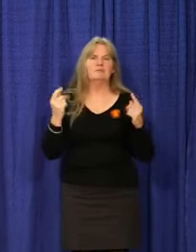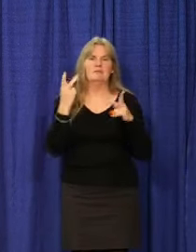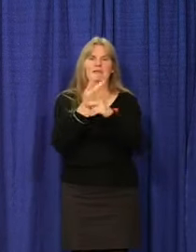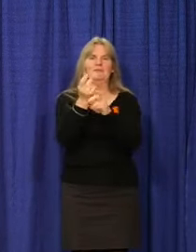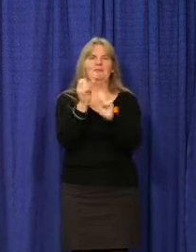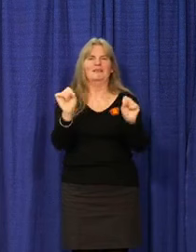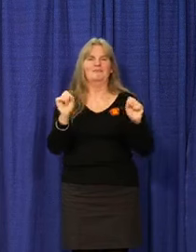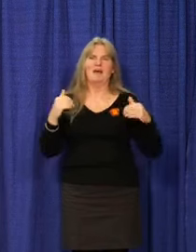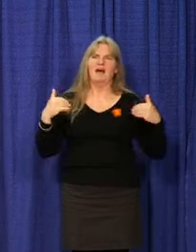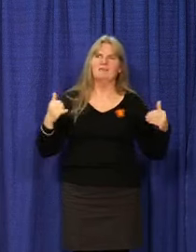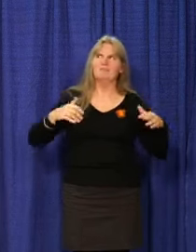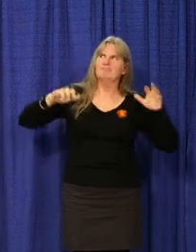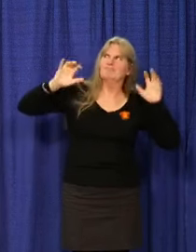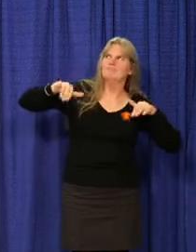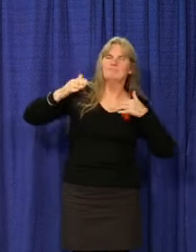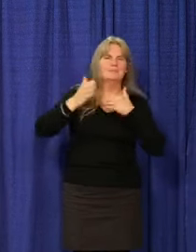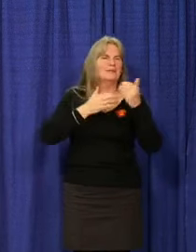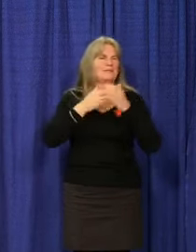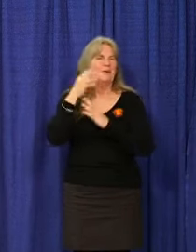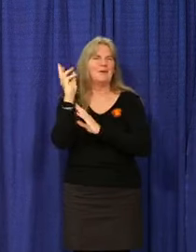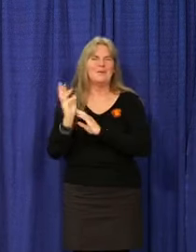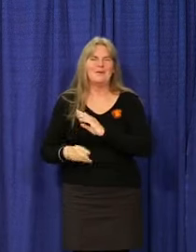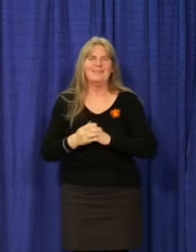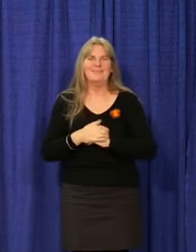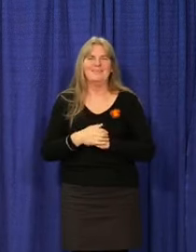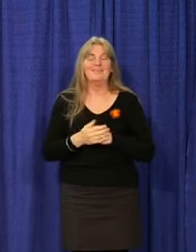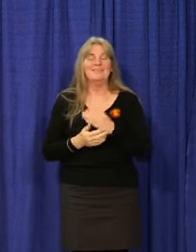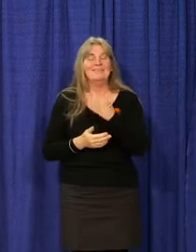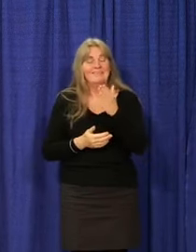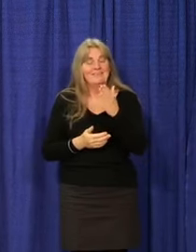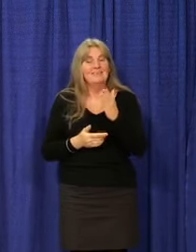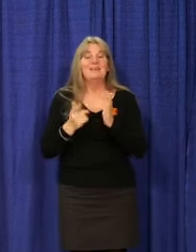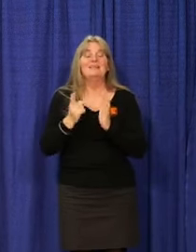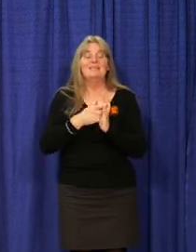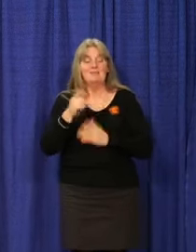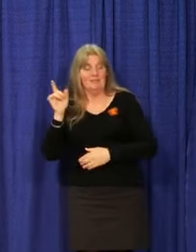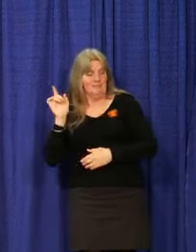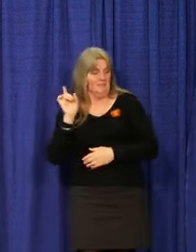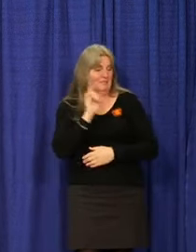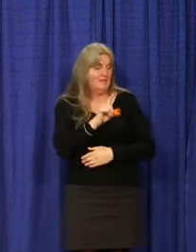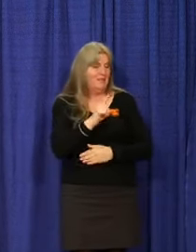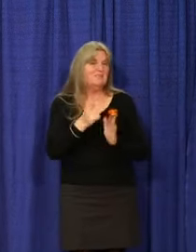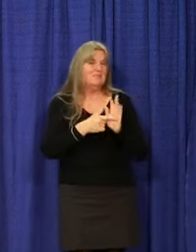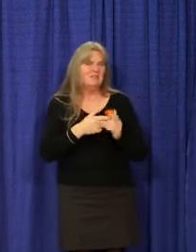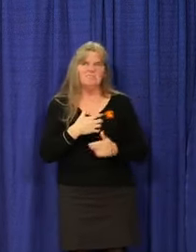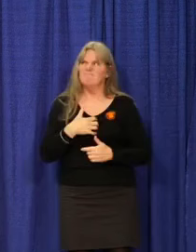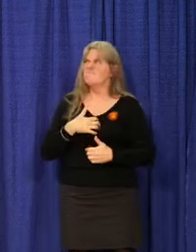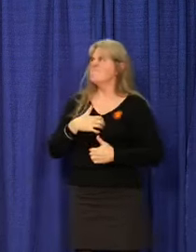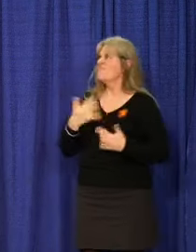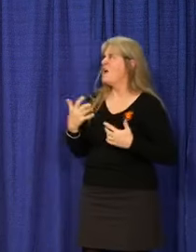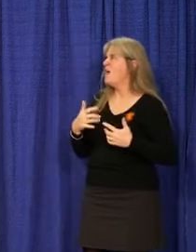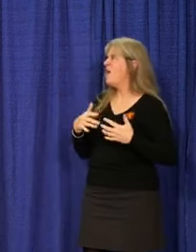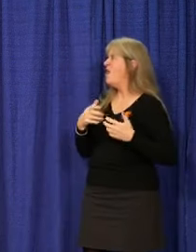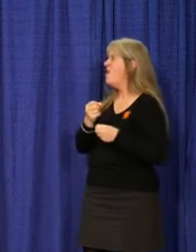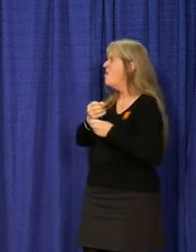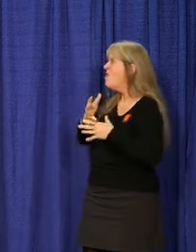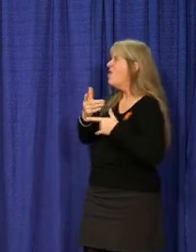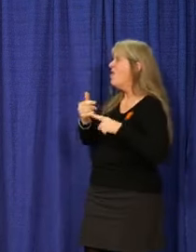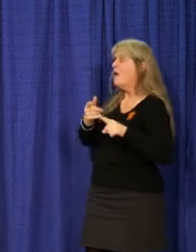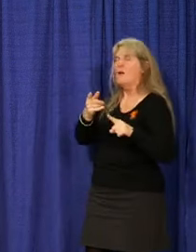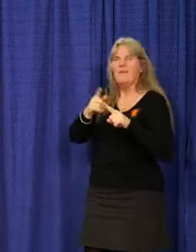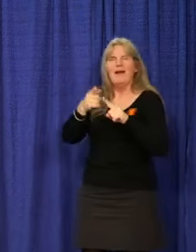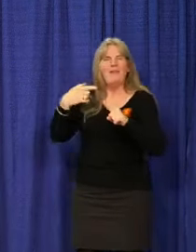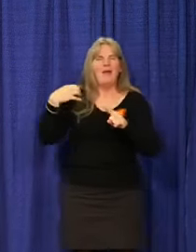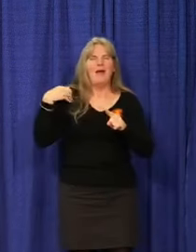safe. I know they weren't always greeted with kindness and respect, but they have played an